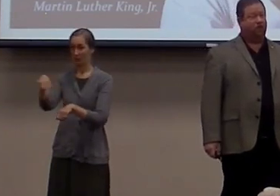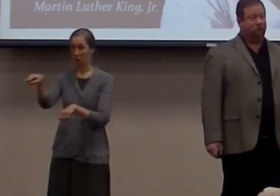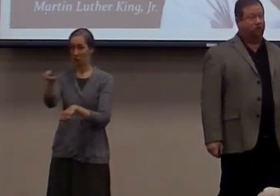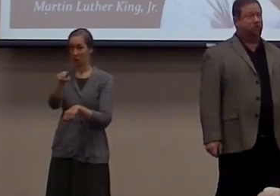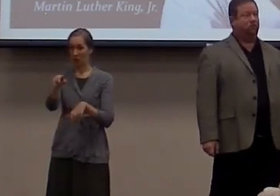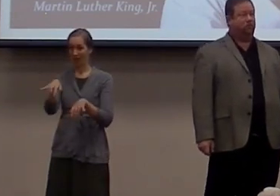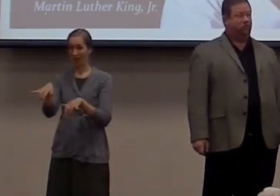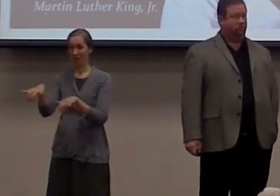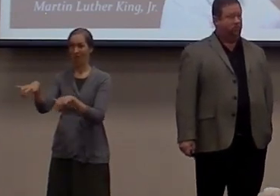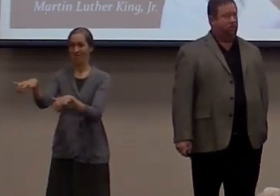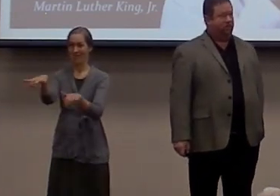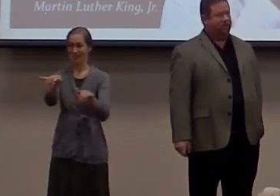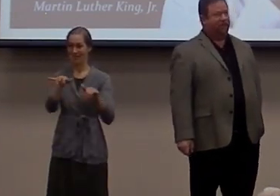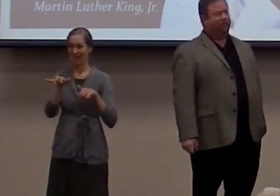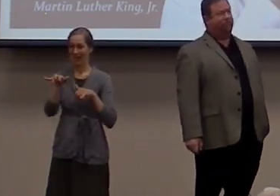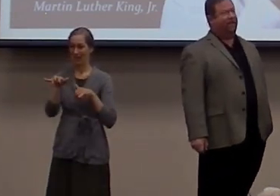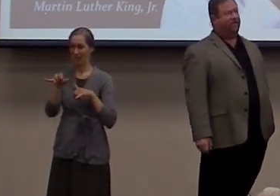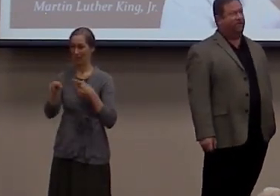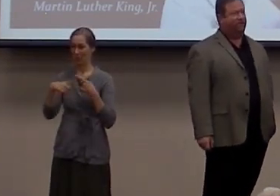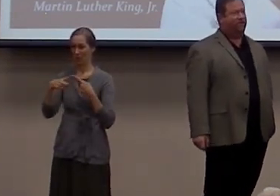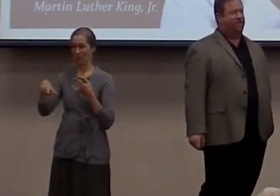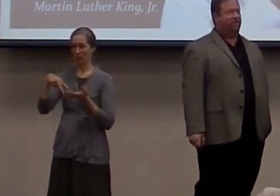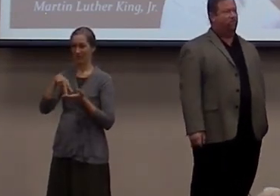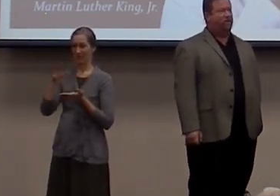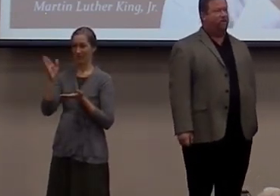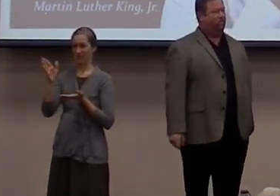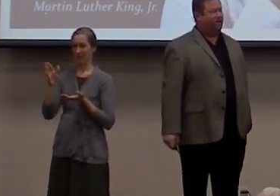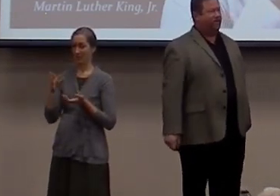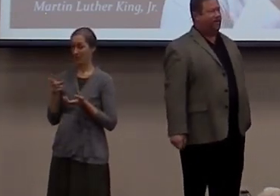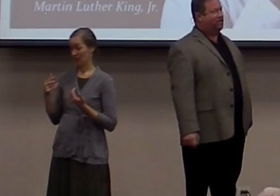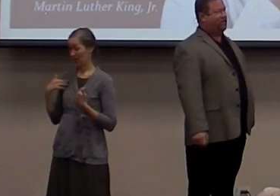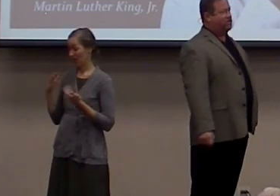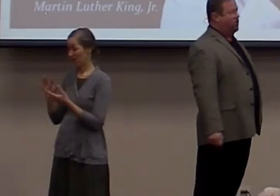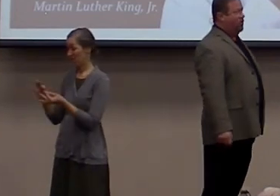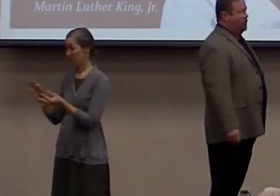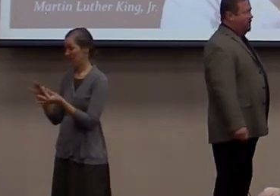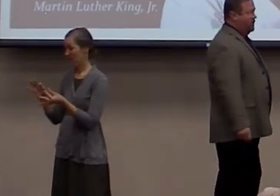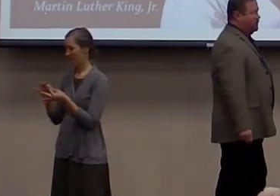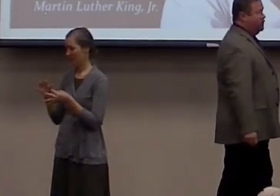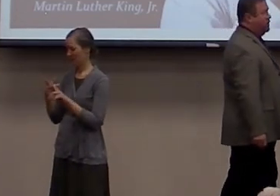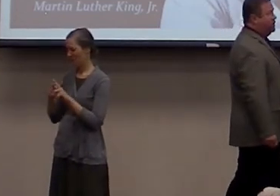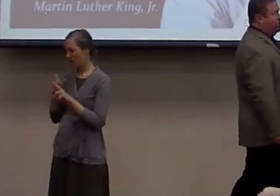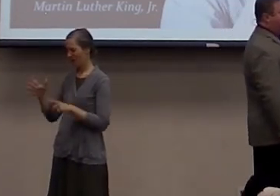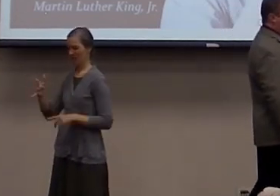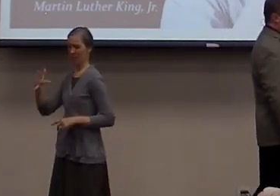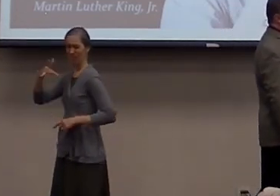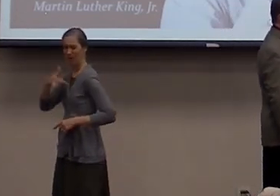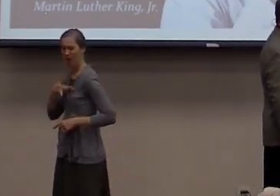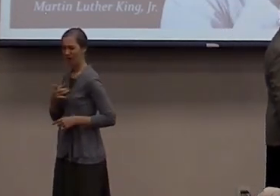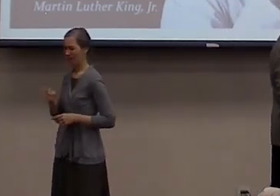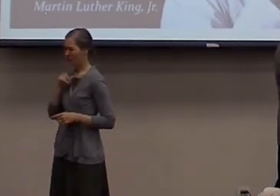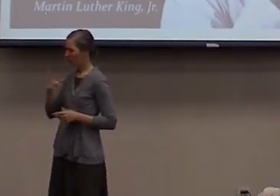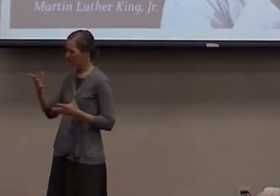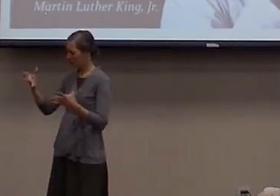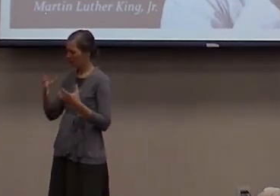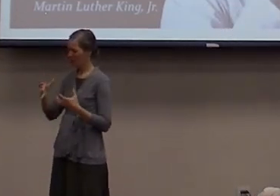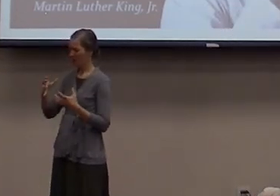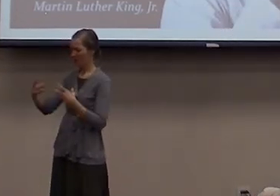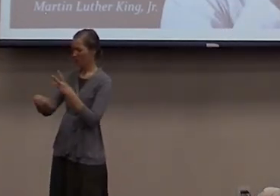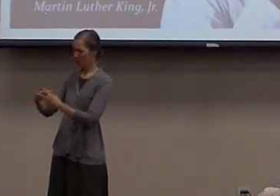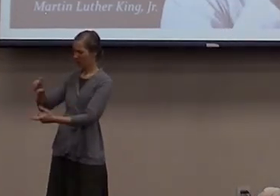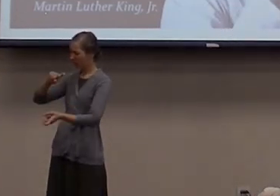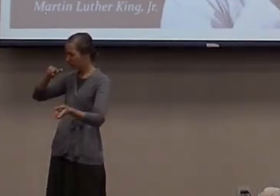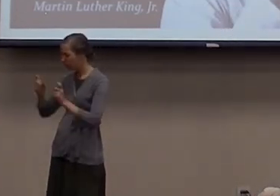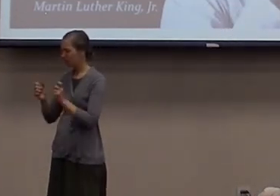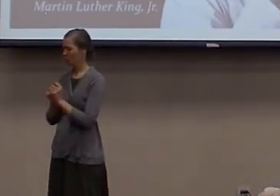speak. Does he have a message that really resonates in his heart, and does he really want to change the world with what he